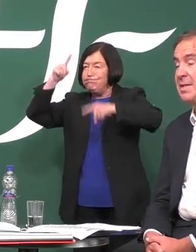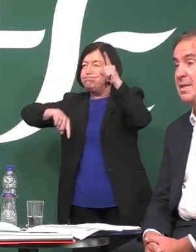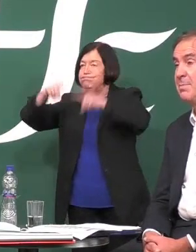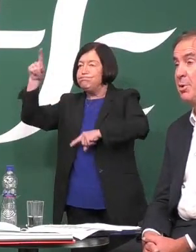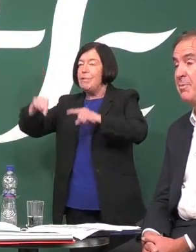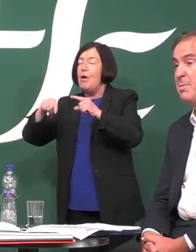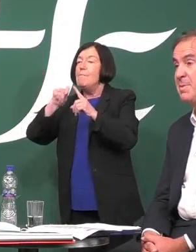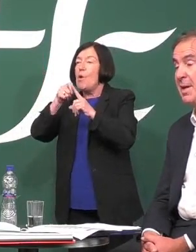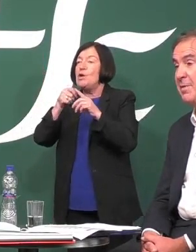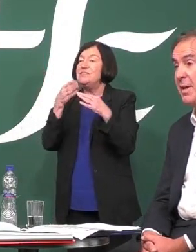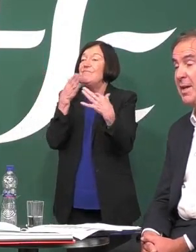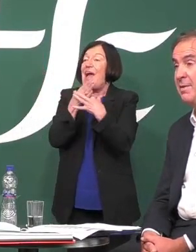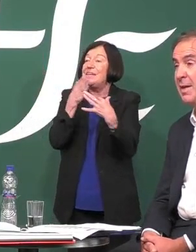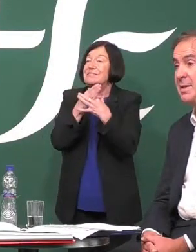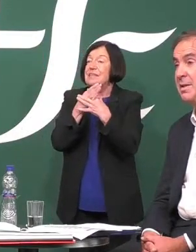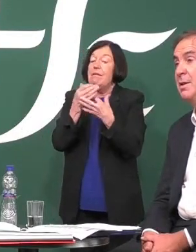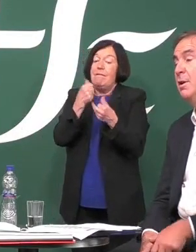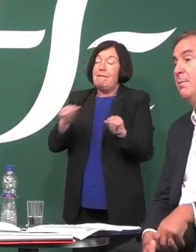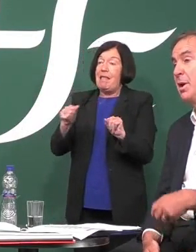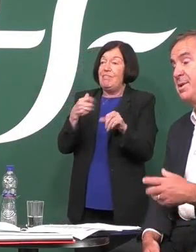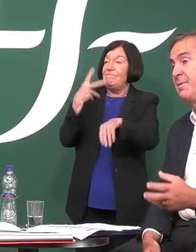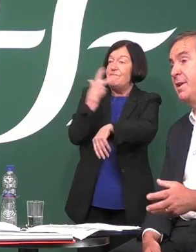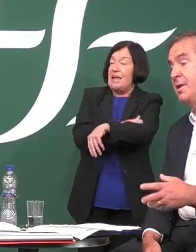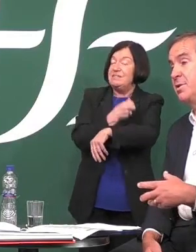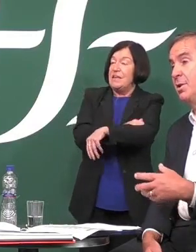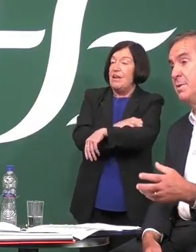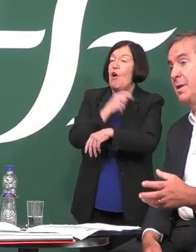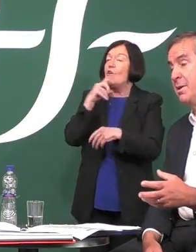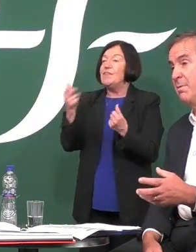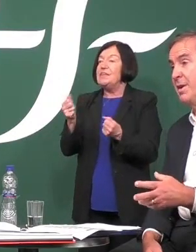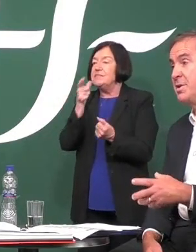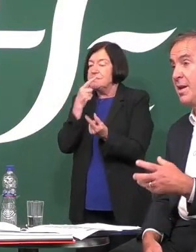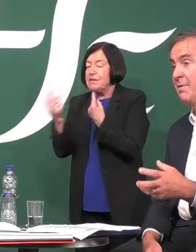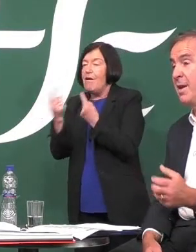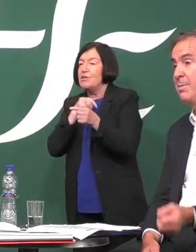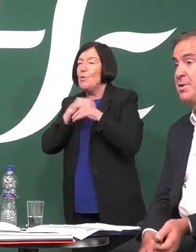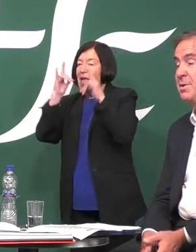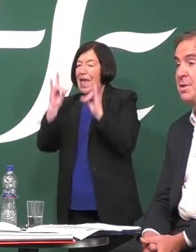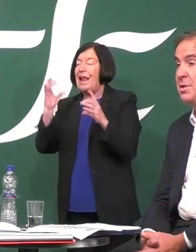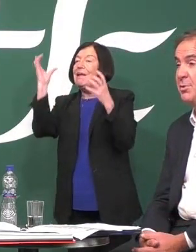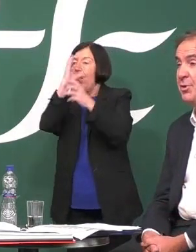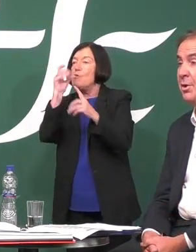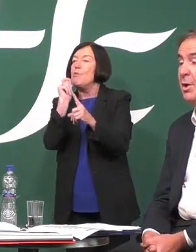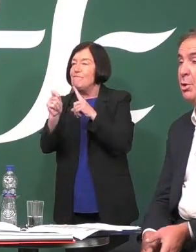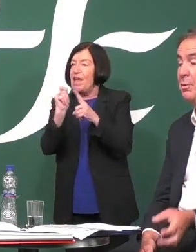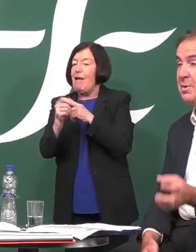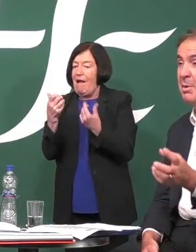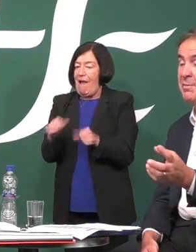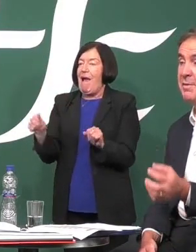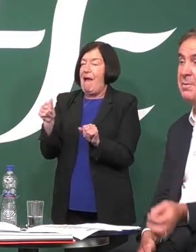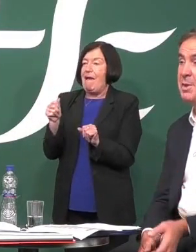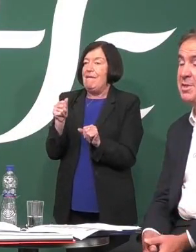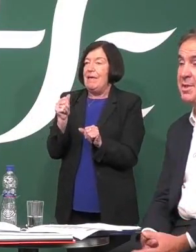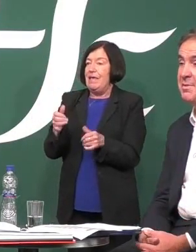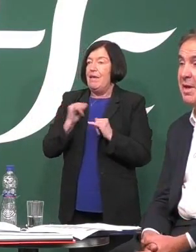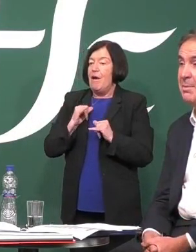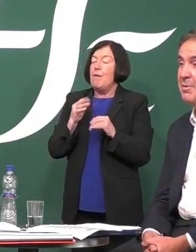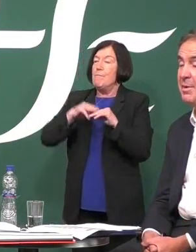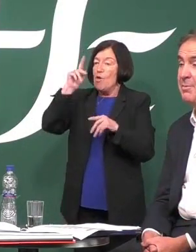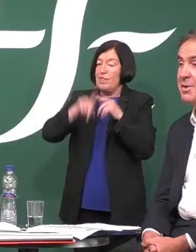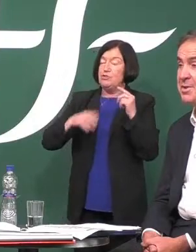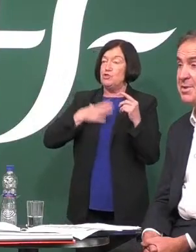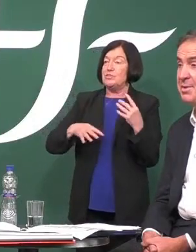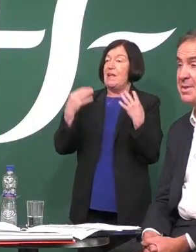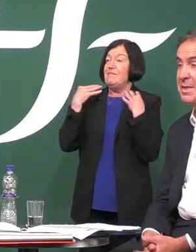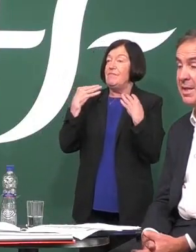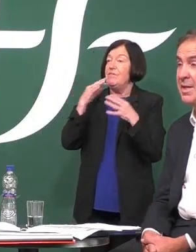points of access, both from the perspective of getting the vaccine, but also if they need to talk to a healthcare professional, they have that opportunity to do so over and above the information that's available